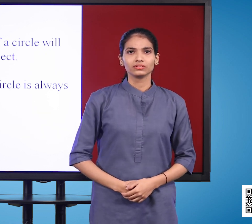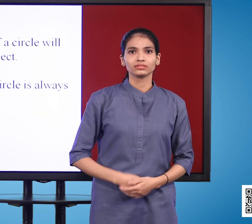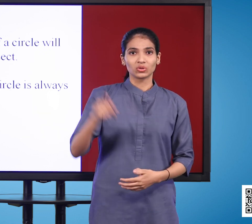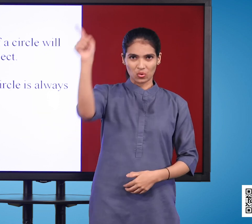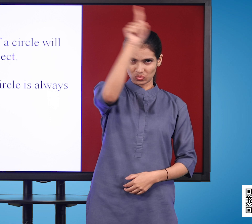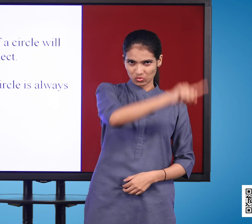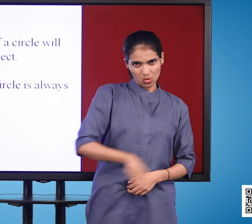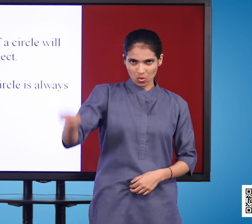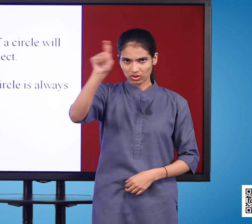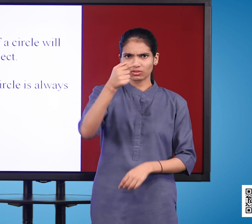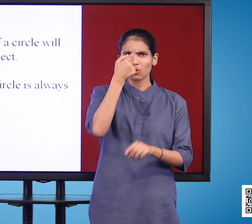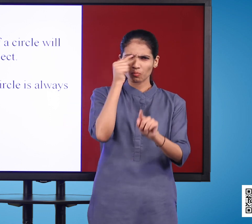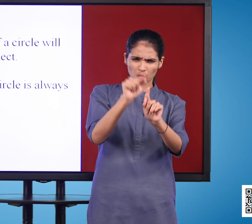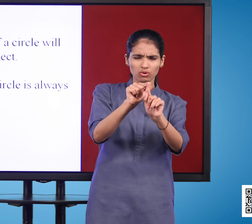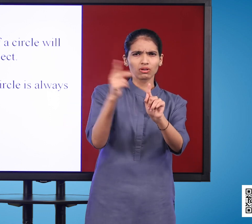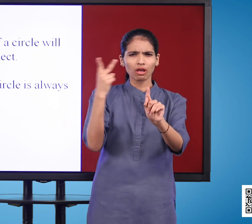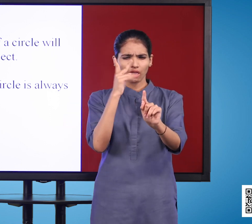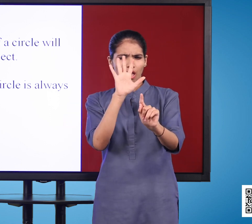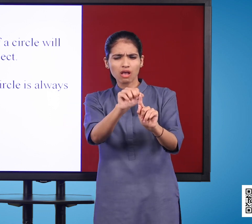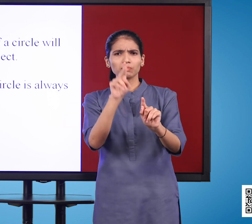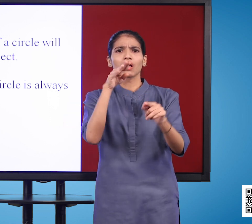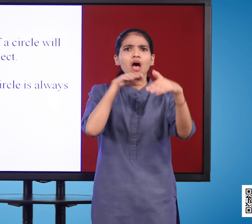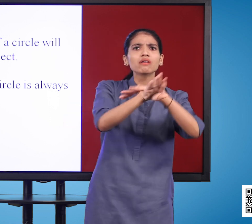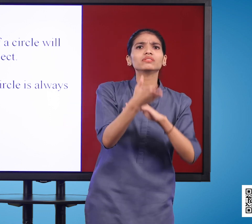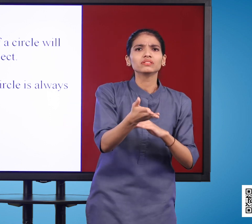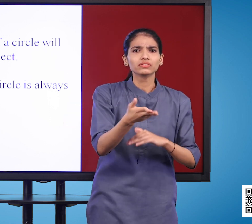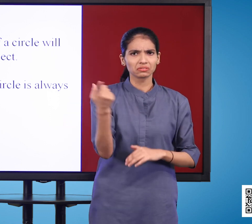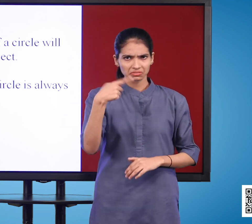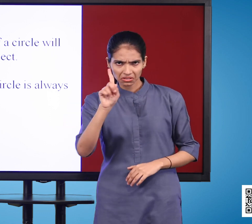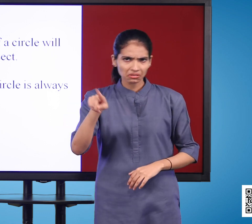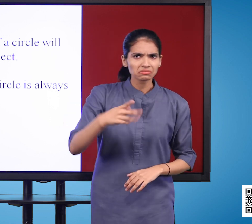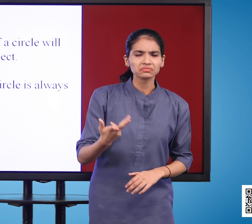The center of a circle is always in its interior.